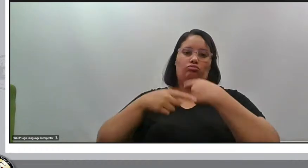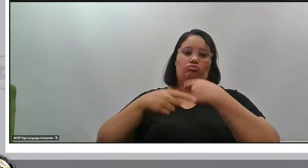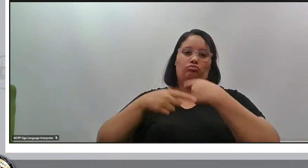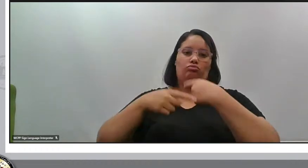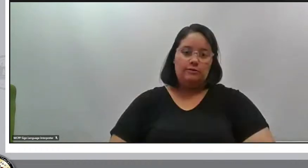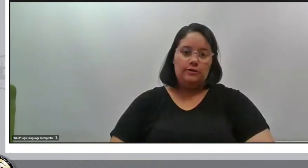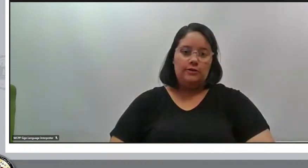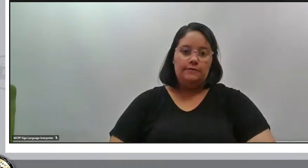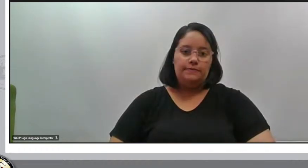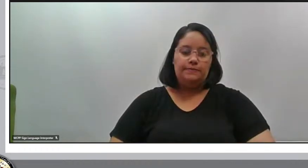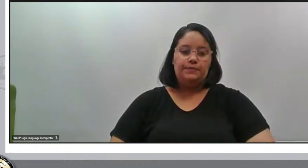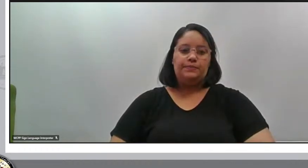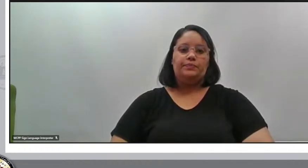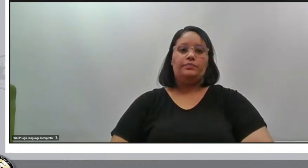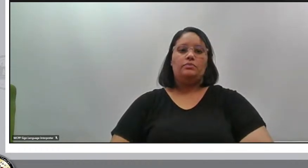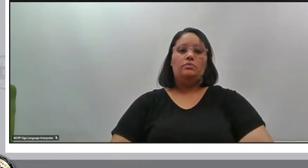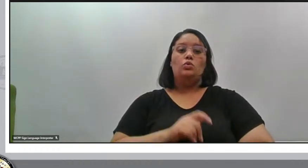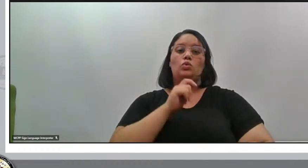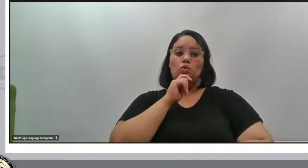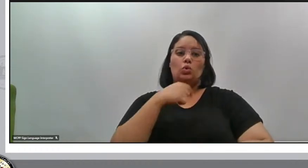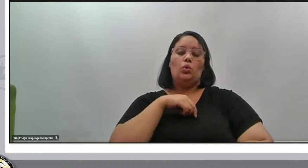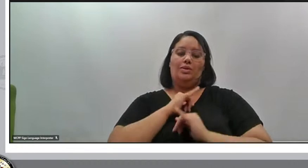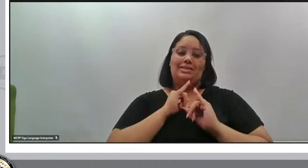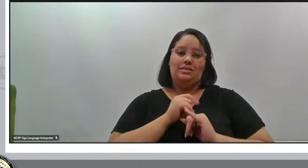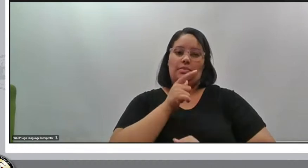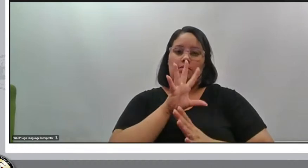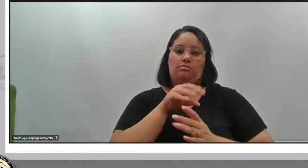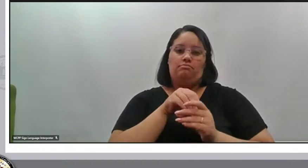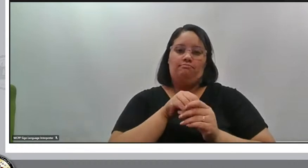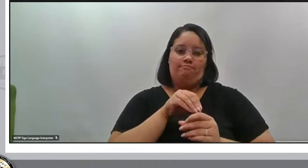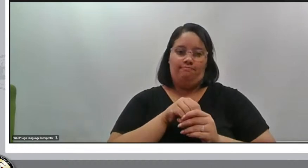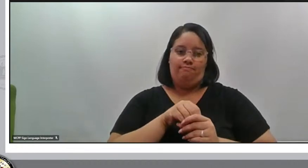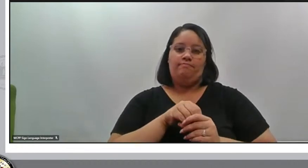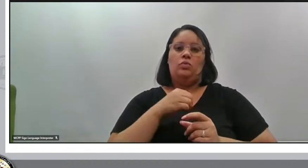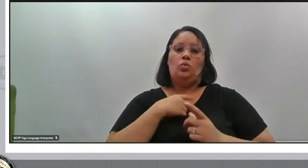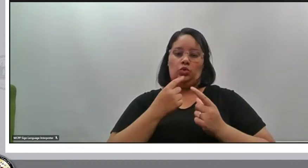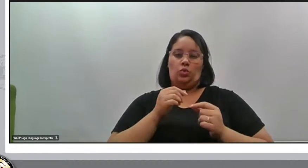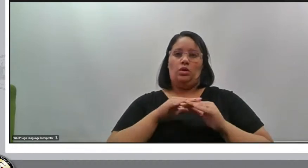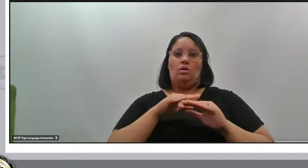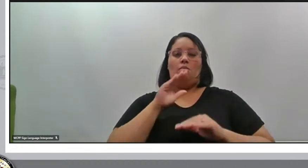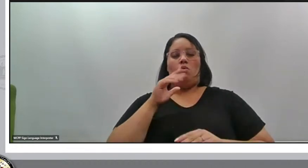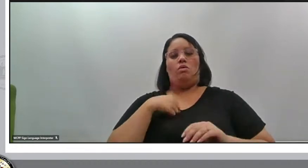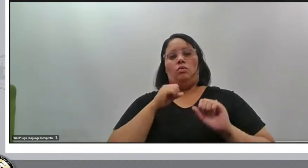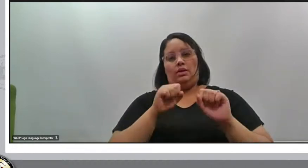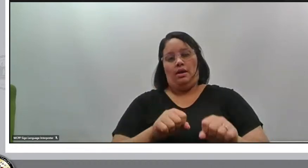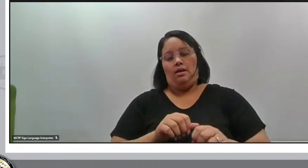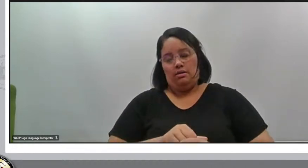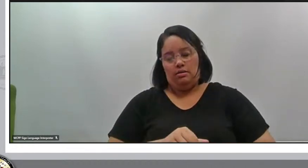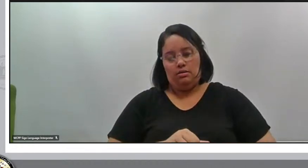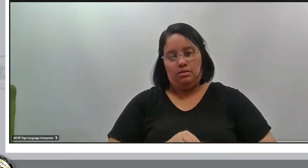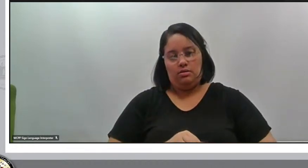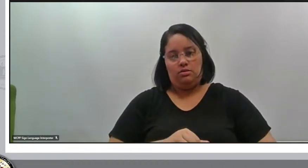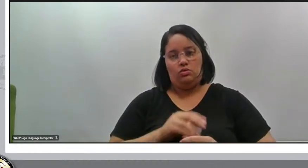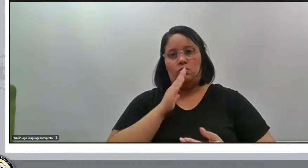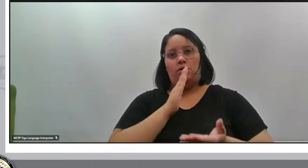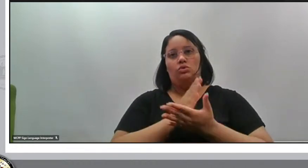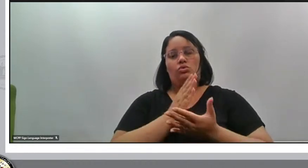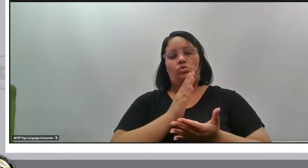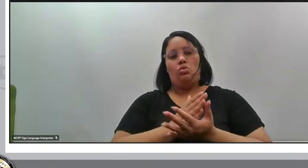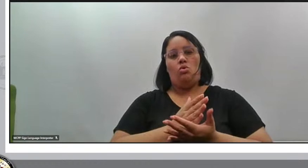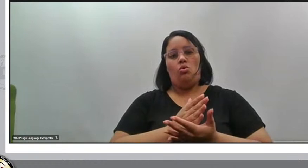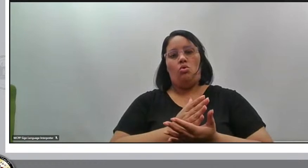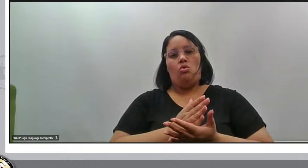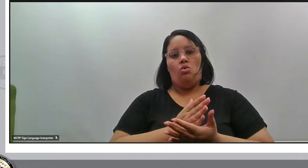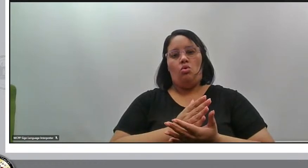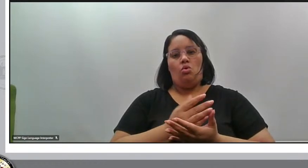So we really are serious about public participation, and we're doing as much as possible to make sure that